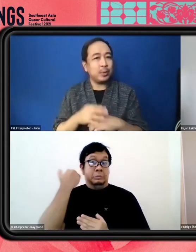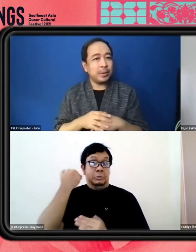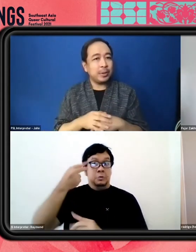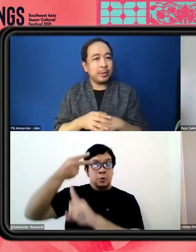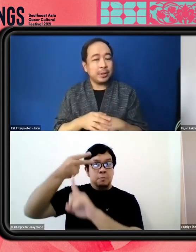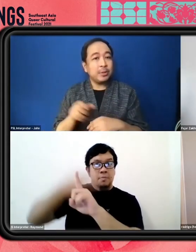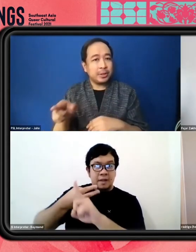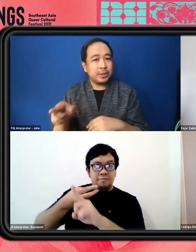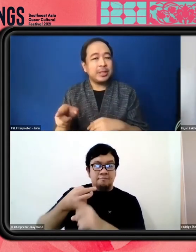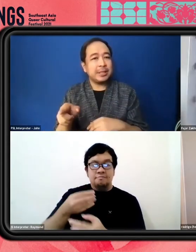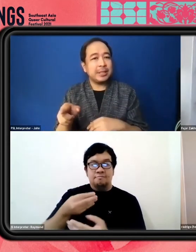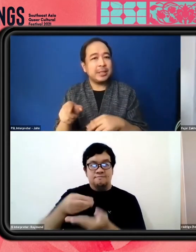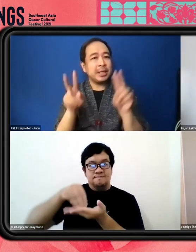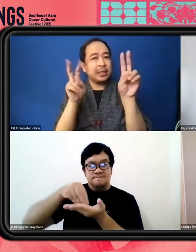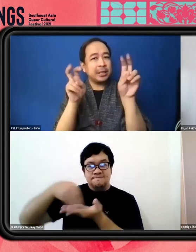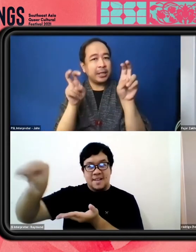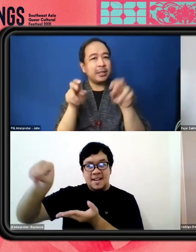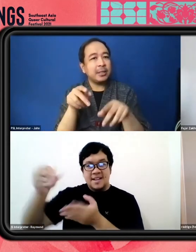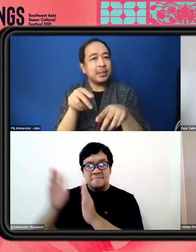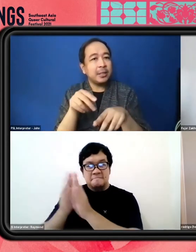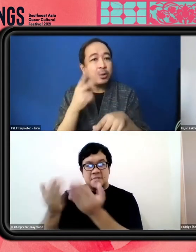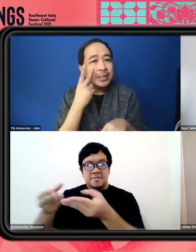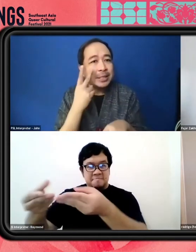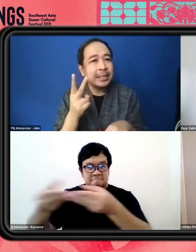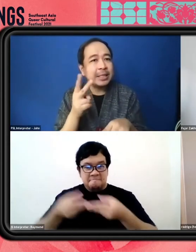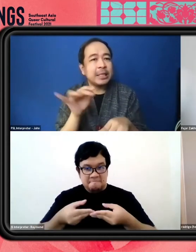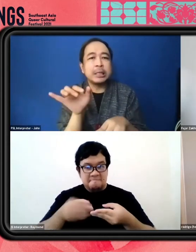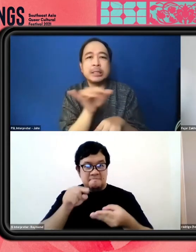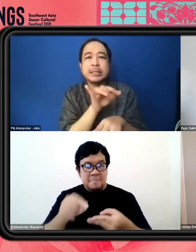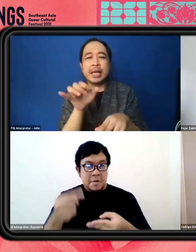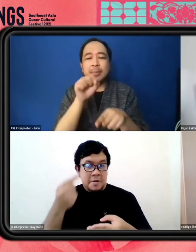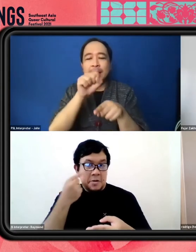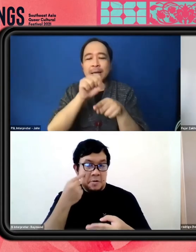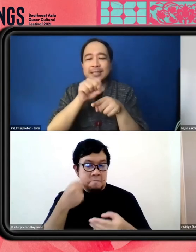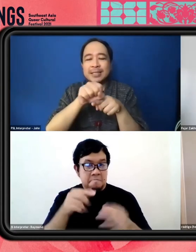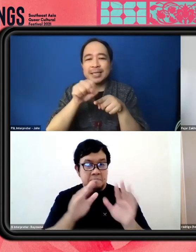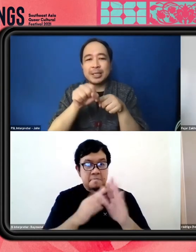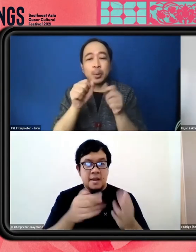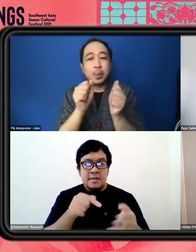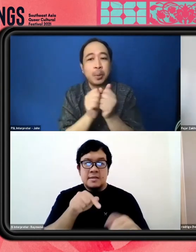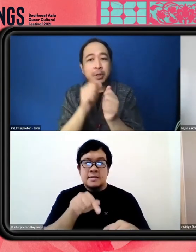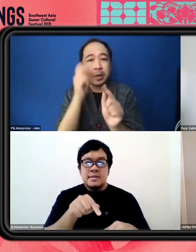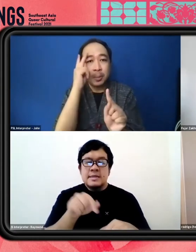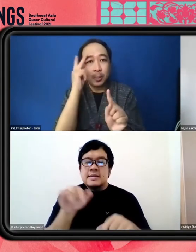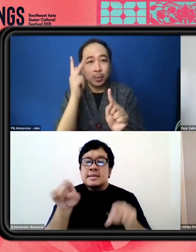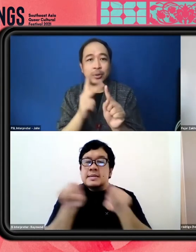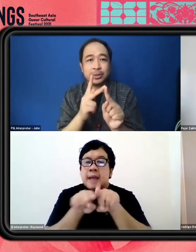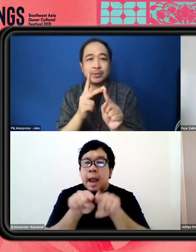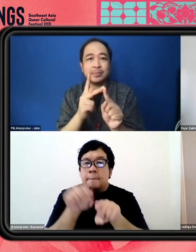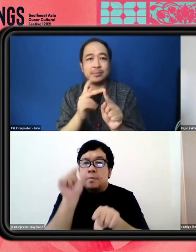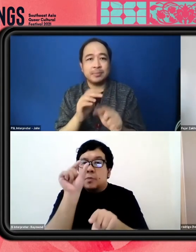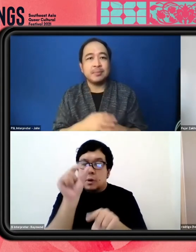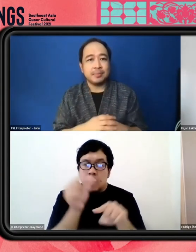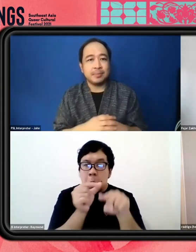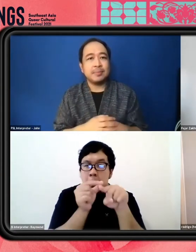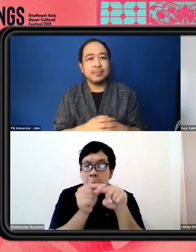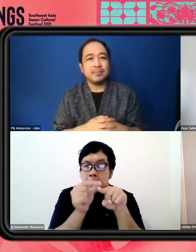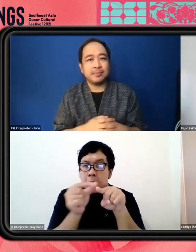Purpose. It's wordy the way I like it. So I highly recommend this. It's very touching.